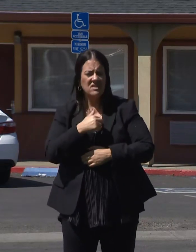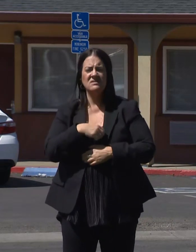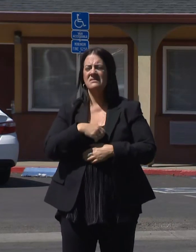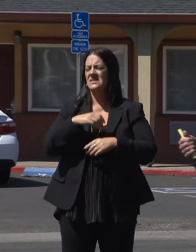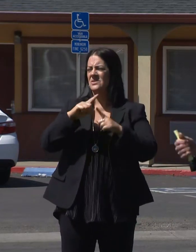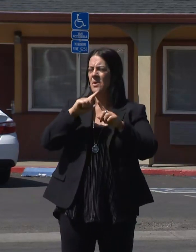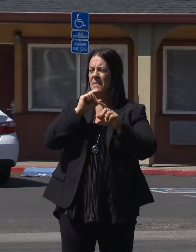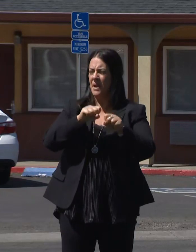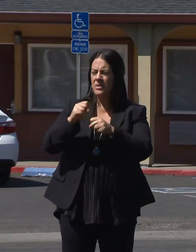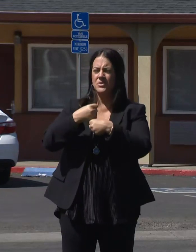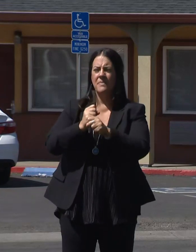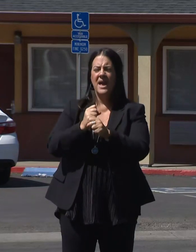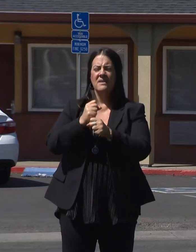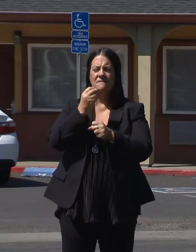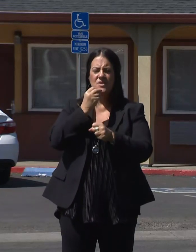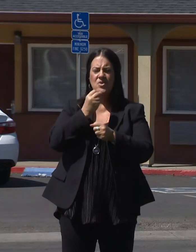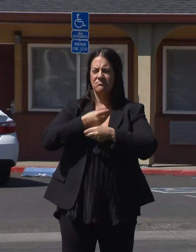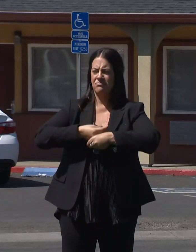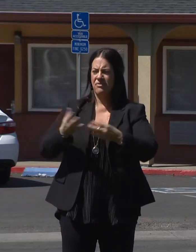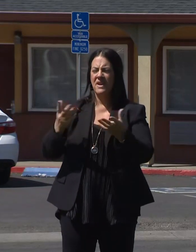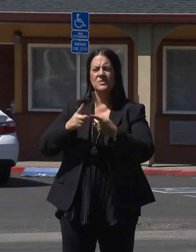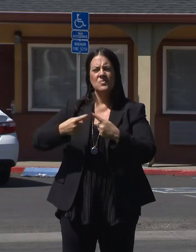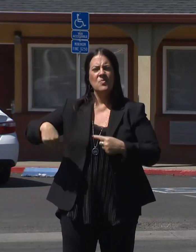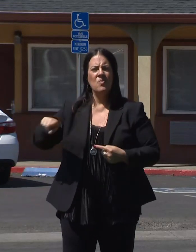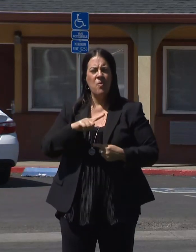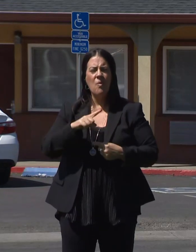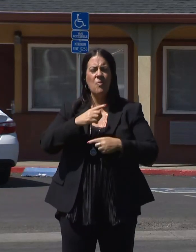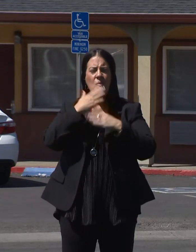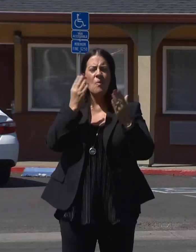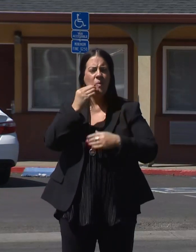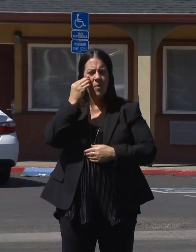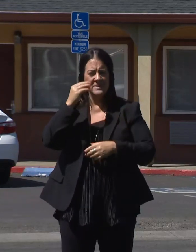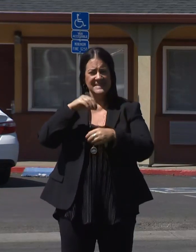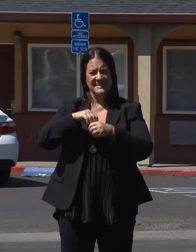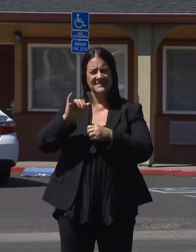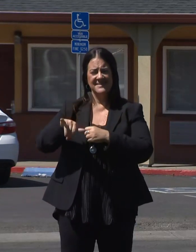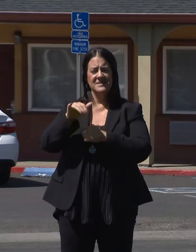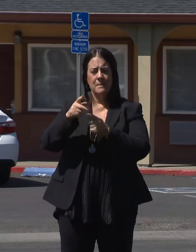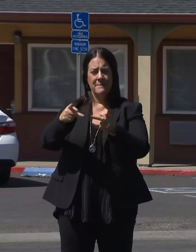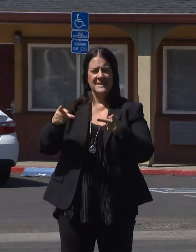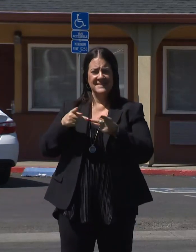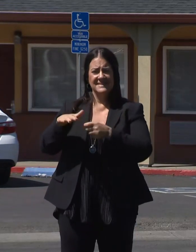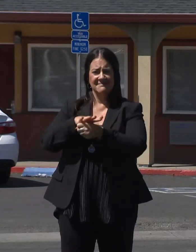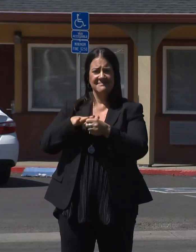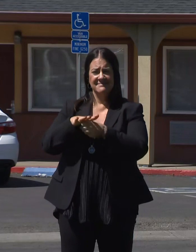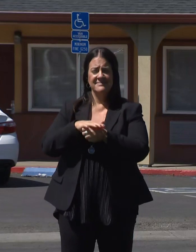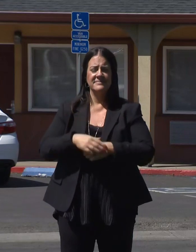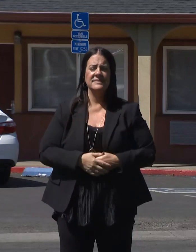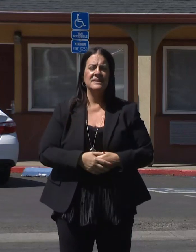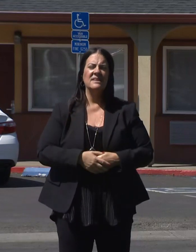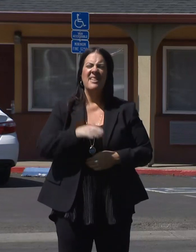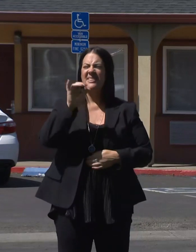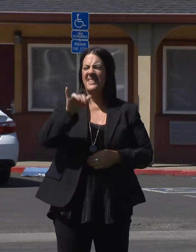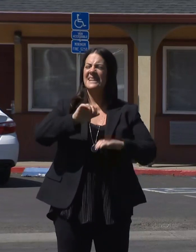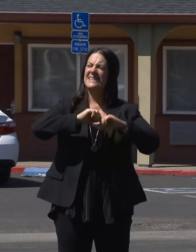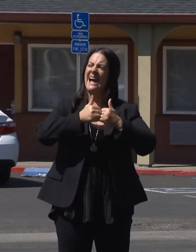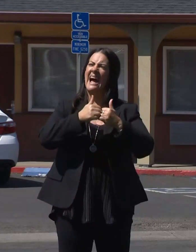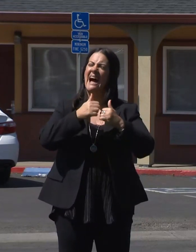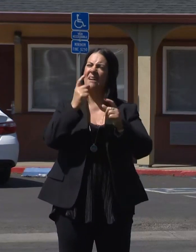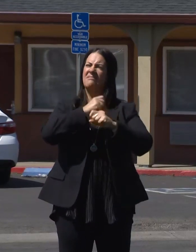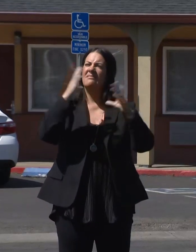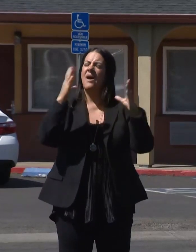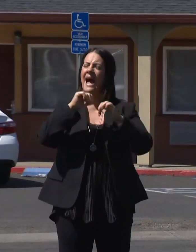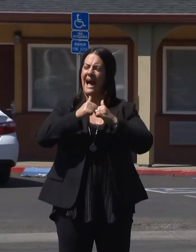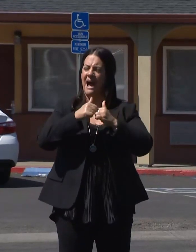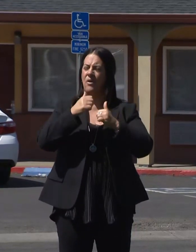in each of the regions throughout the state of California to help support these efforts. So that's the framework of what we're